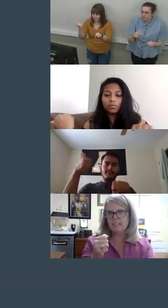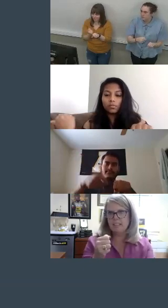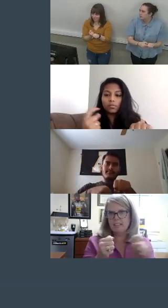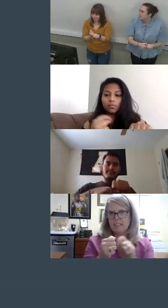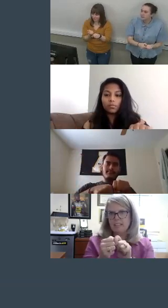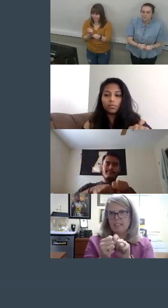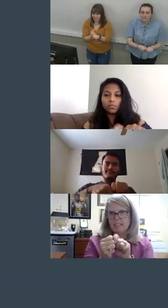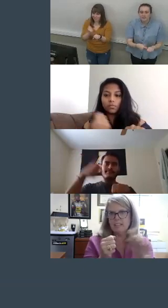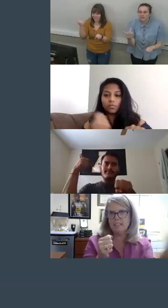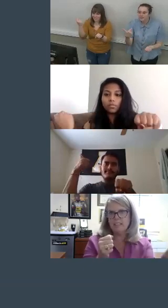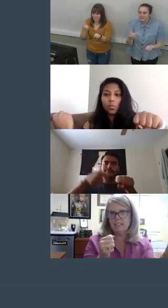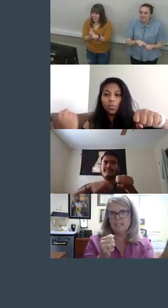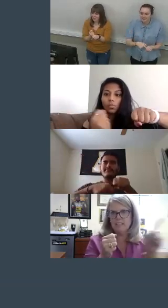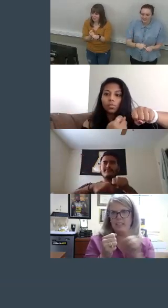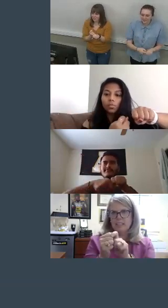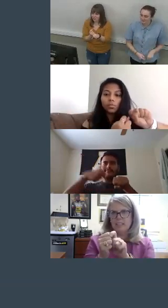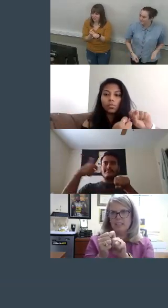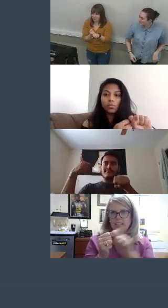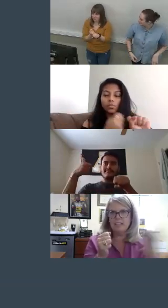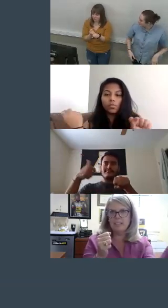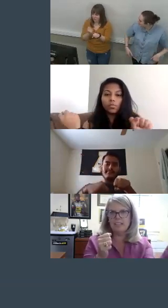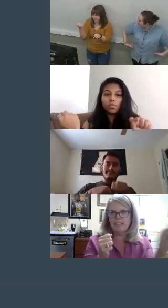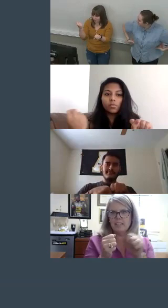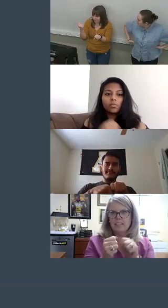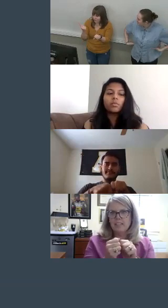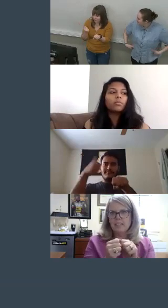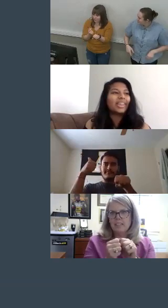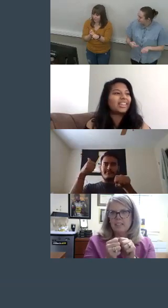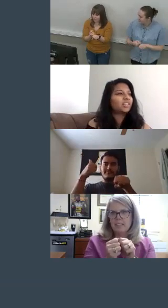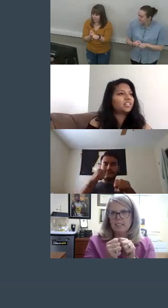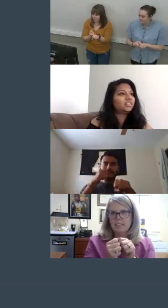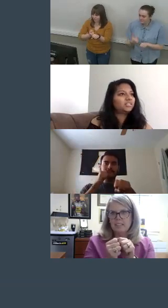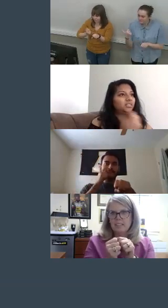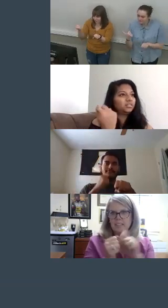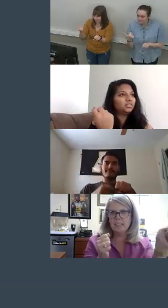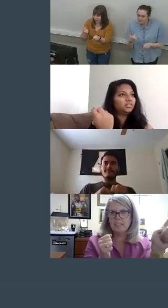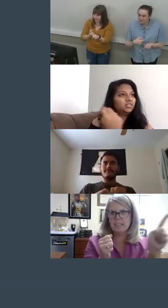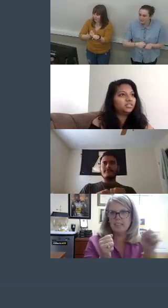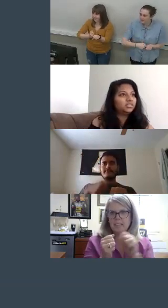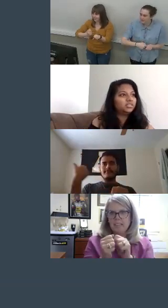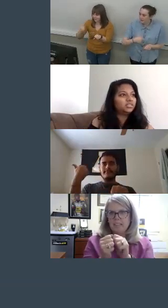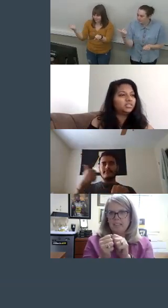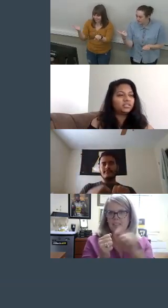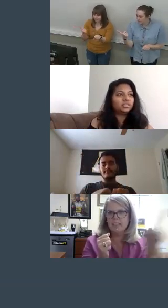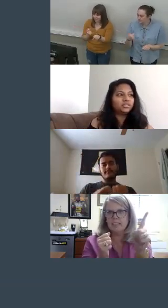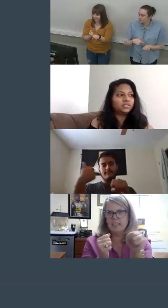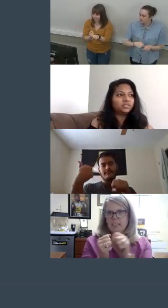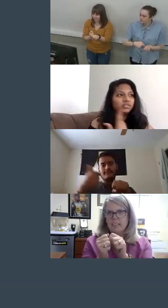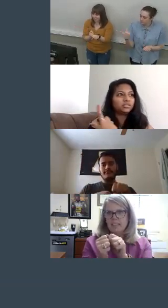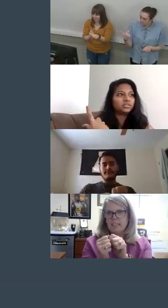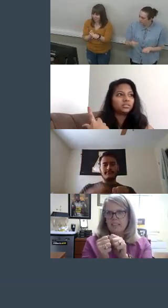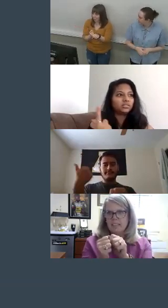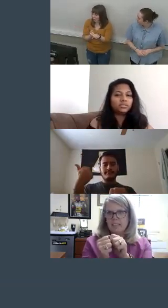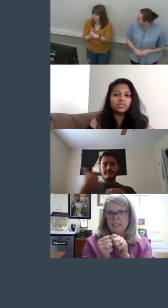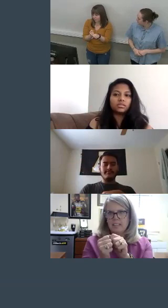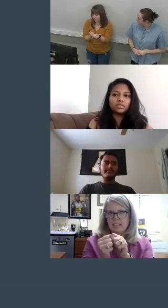Well, that's literally what the sign is. That's kind of what the sign is. But it's also like fired is very similar, just kind of like you're out of here. Like you have to leave. It's